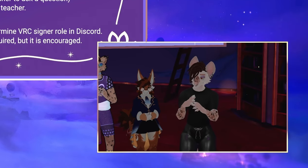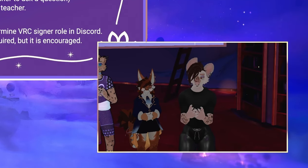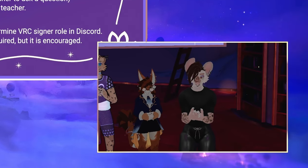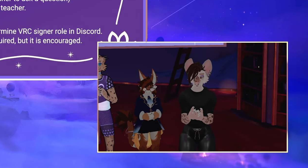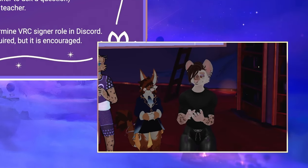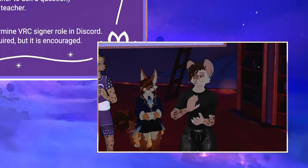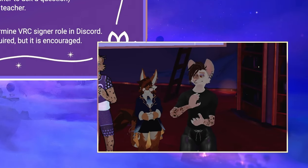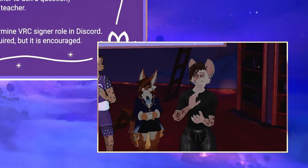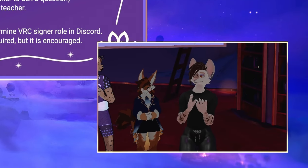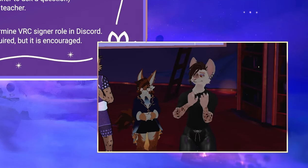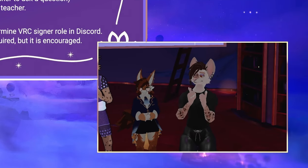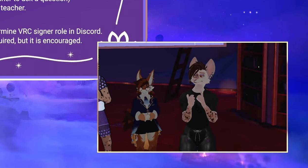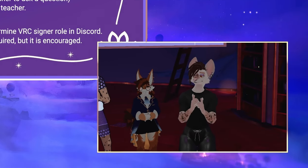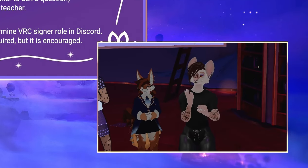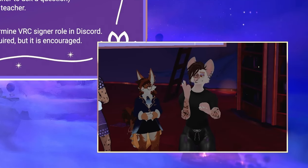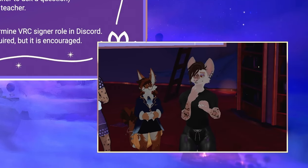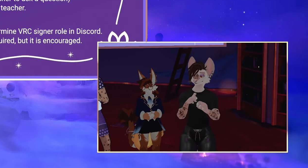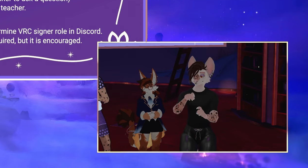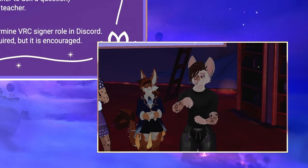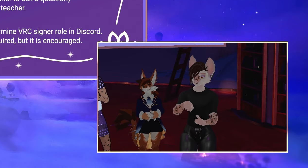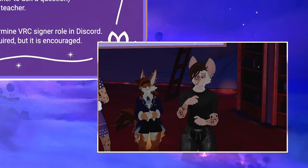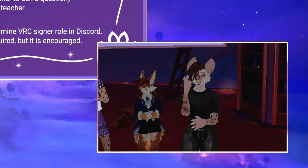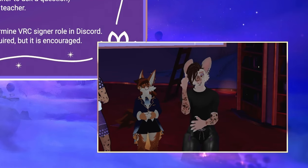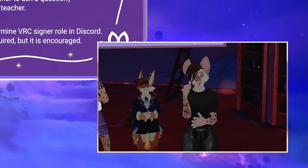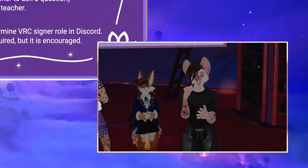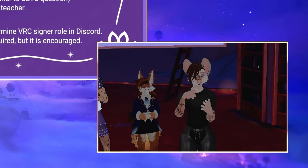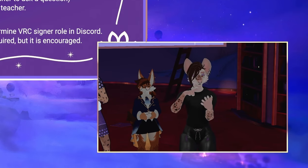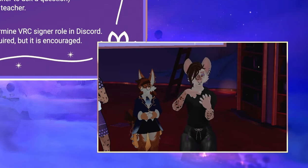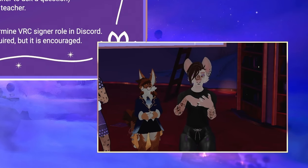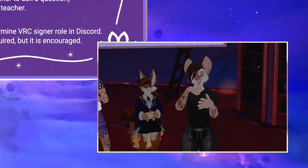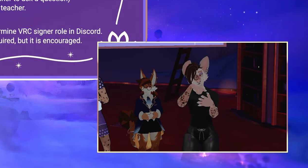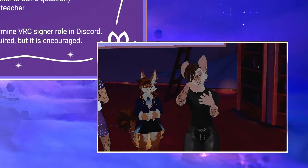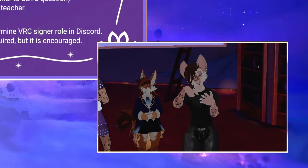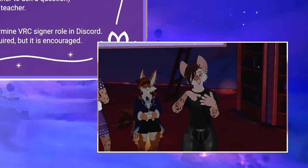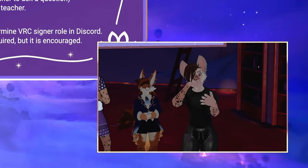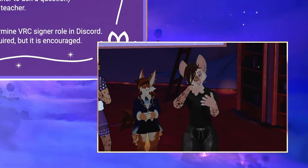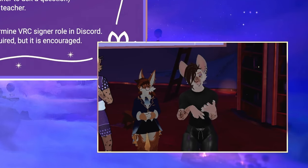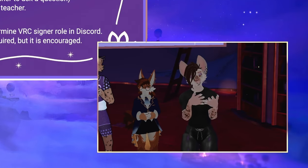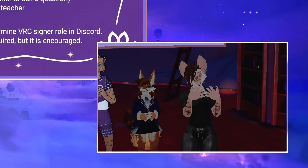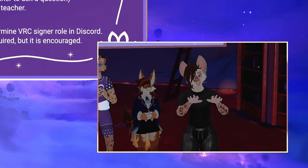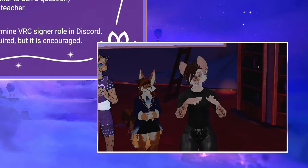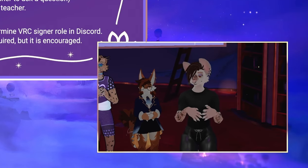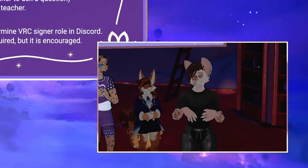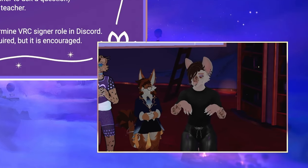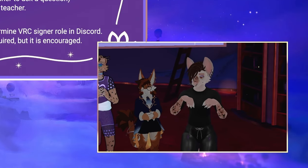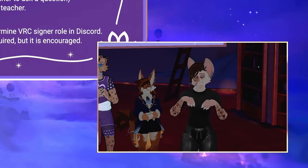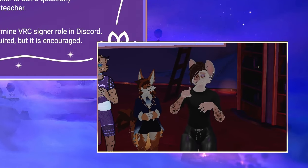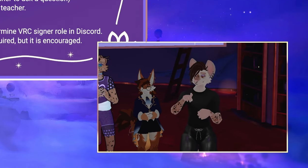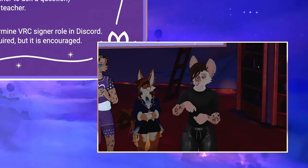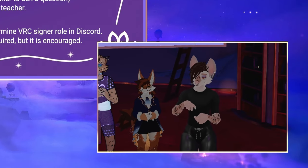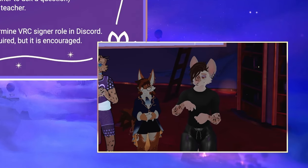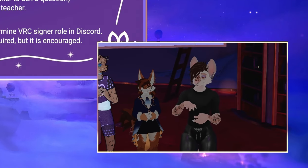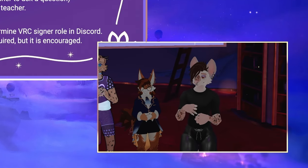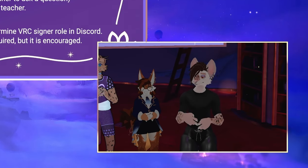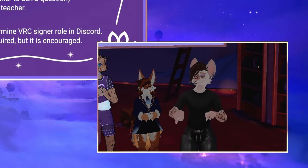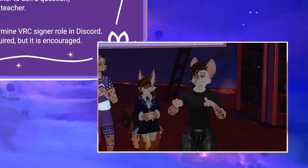the rules in Discord. The classes are going to be invite only, so please do not share the link out. We want to